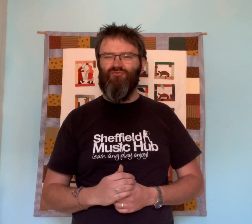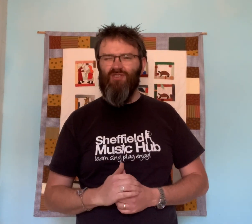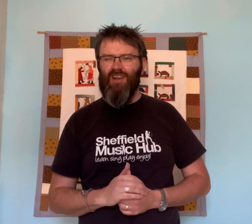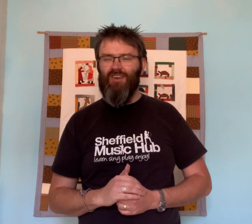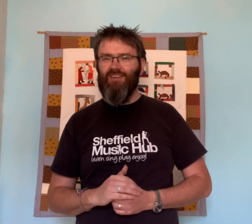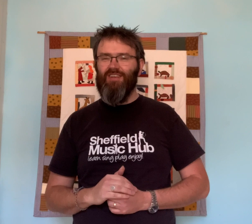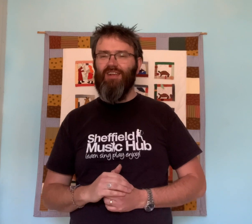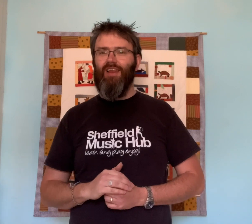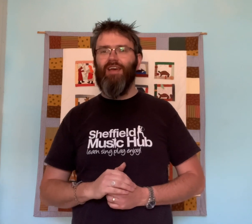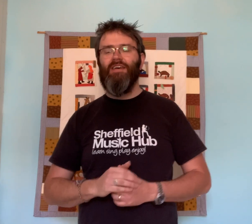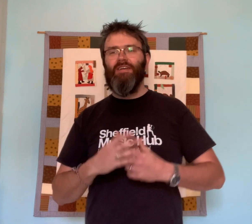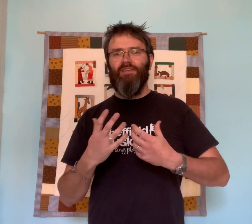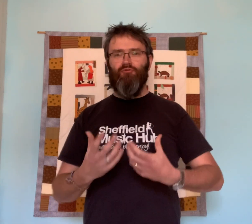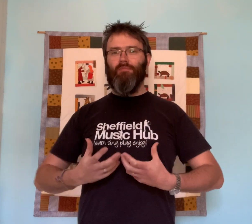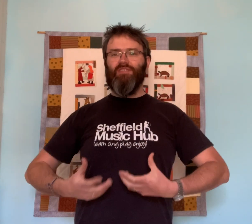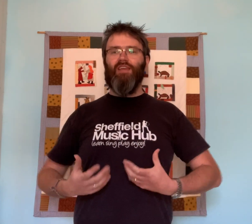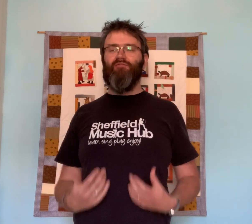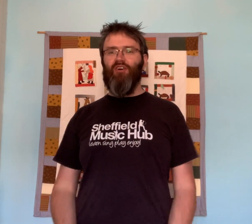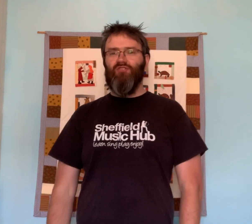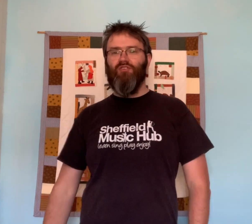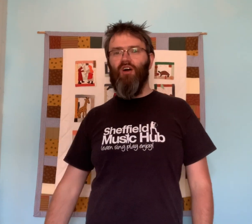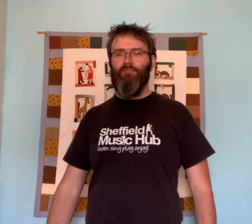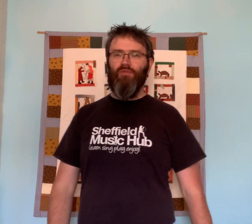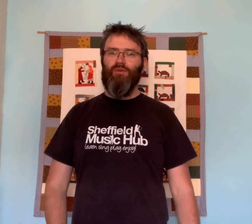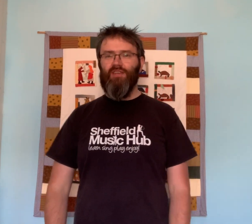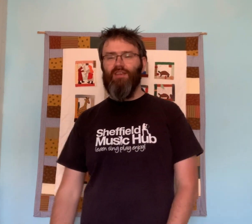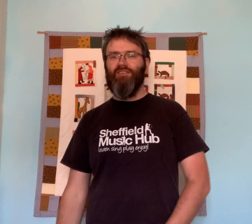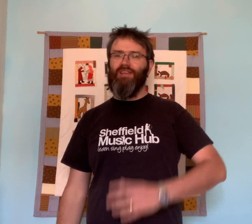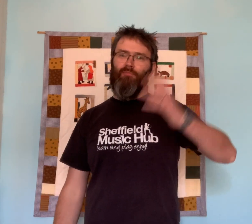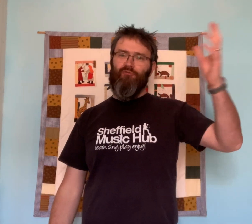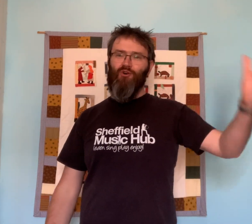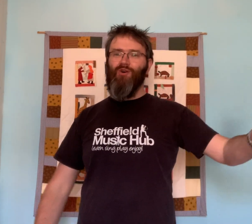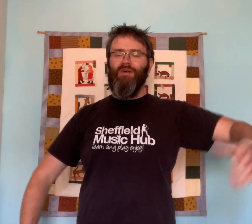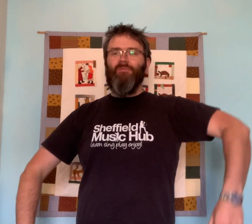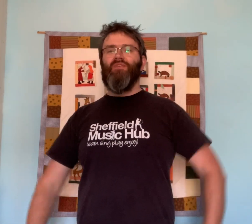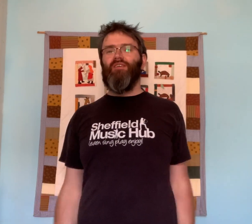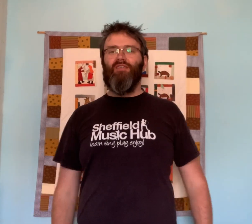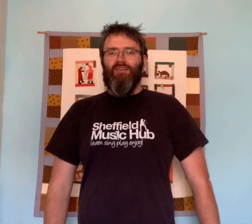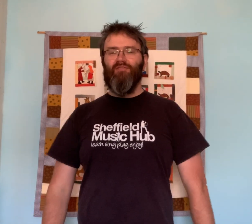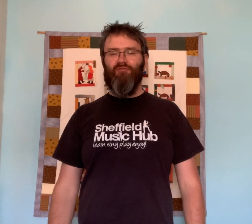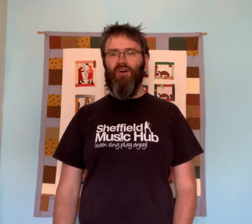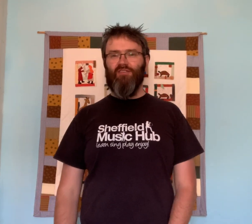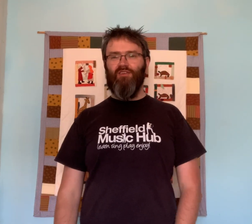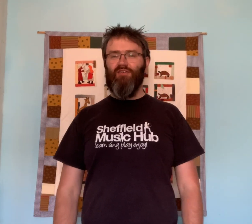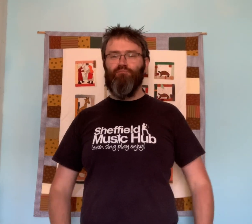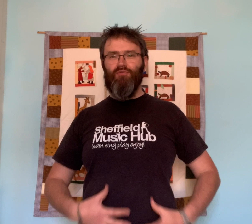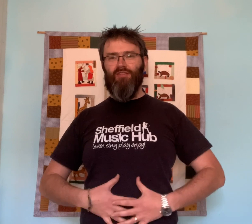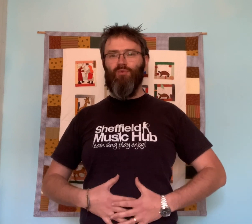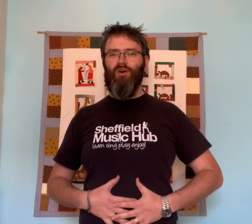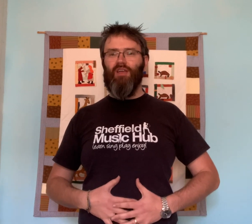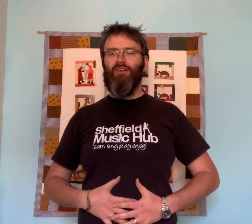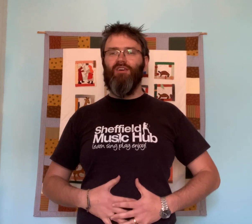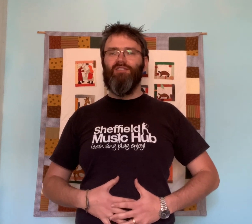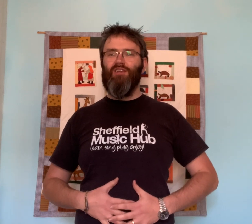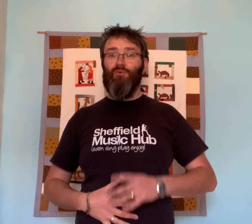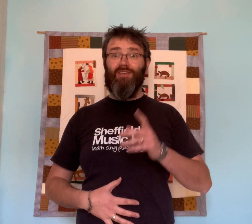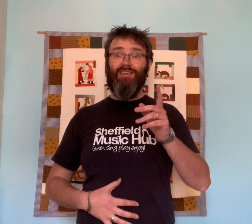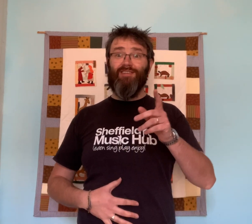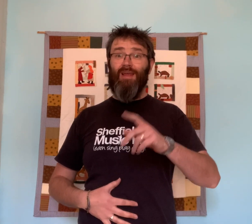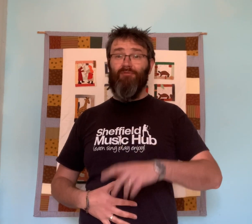really nice and clear. Remember to find your alignment that we did in step 4. find your breathing working nicely like we did in step 5